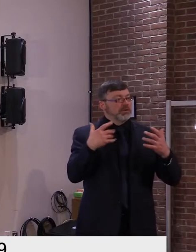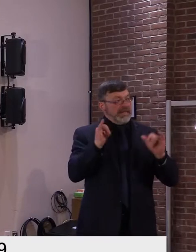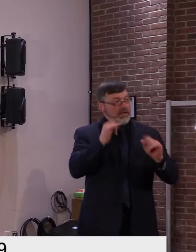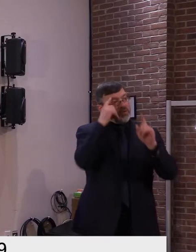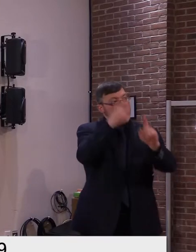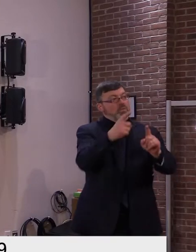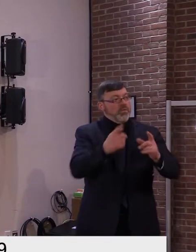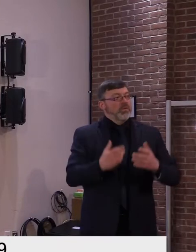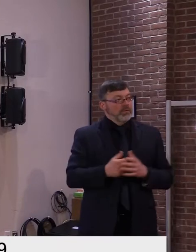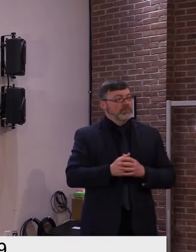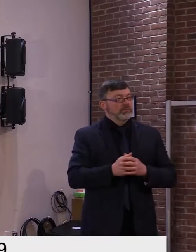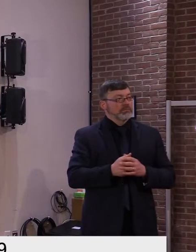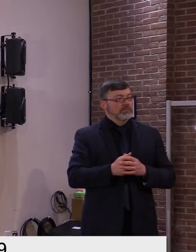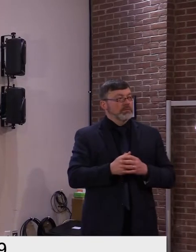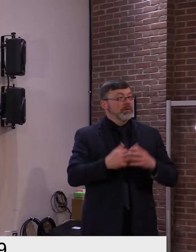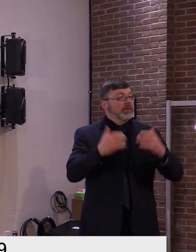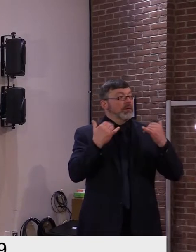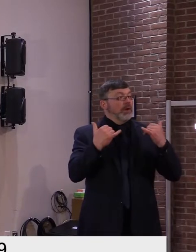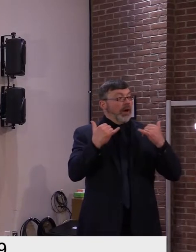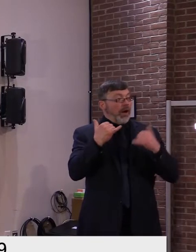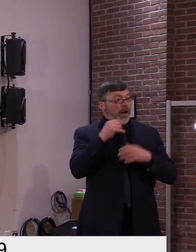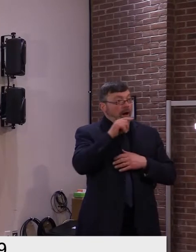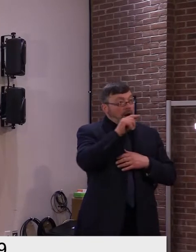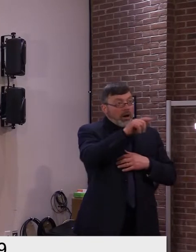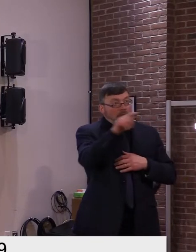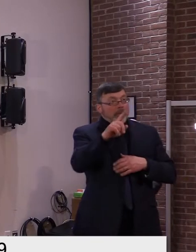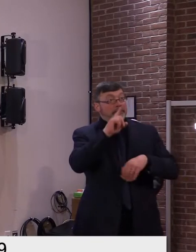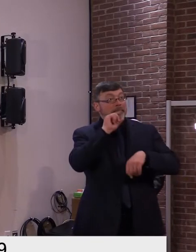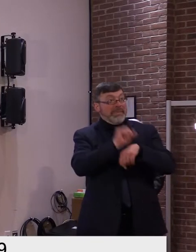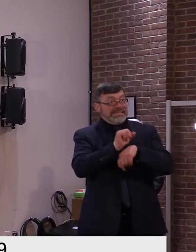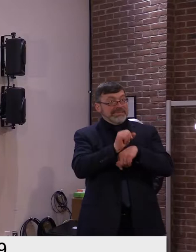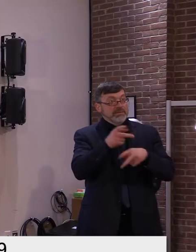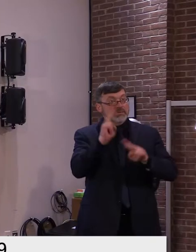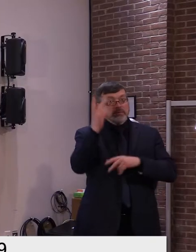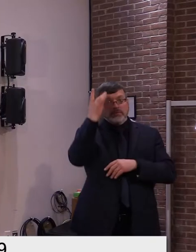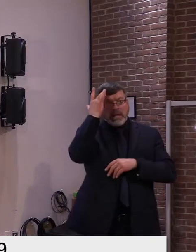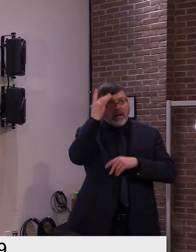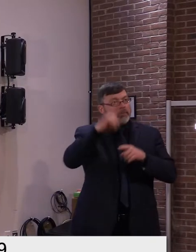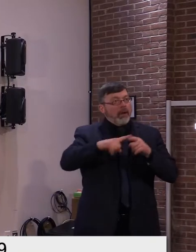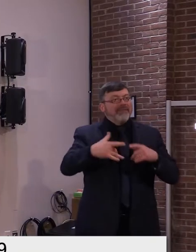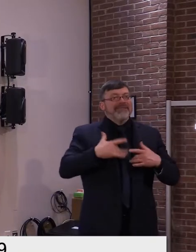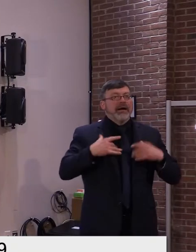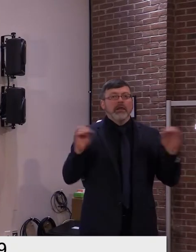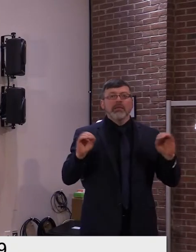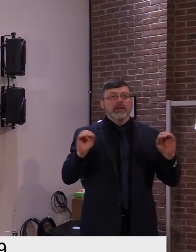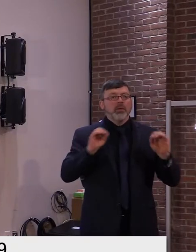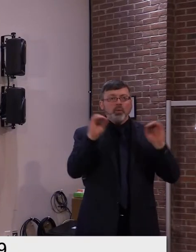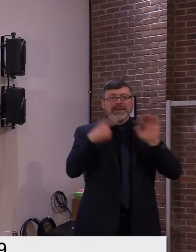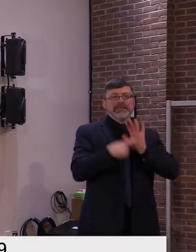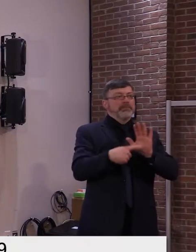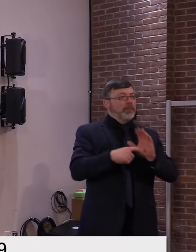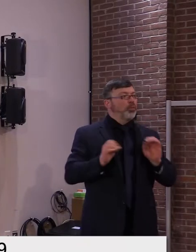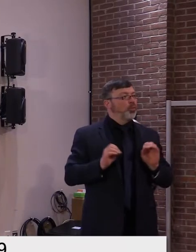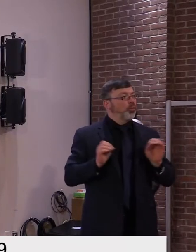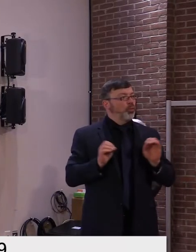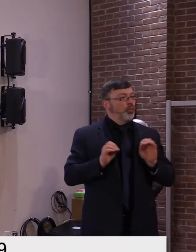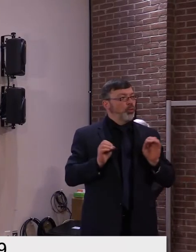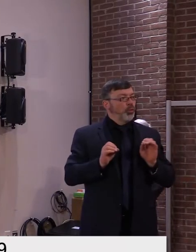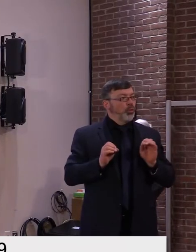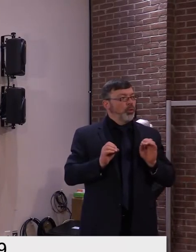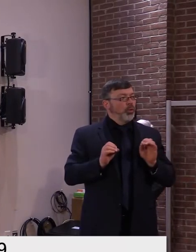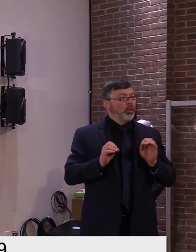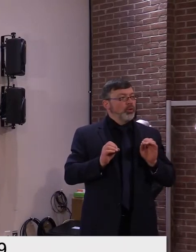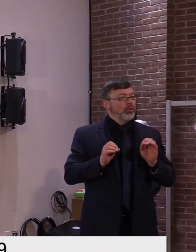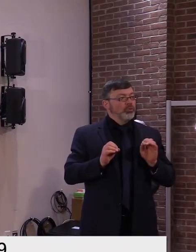well. For patients presenting for COVID testing through the PCR test and the nasal